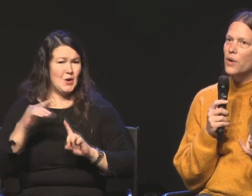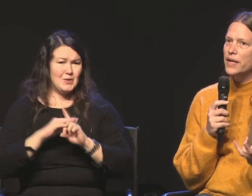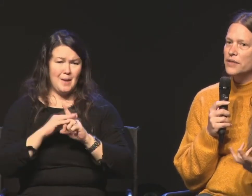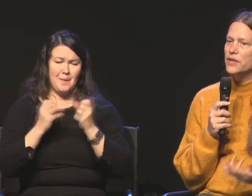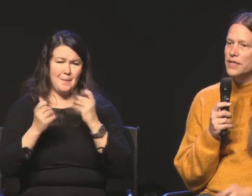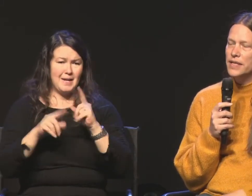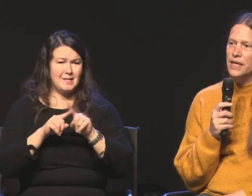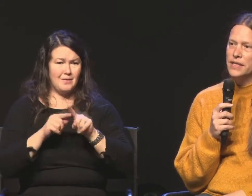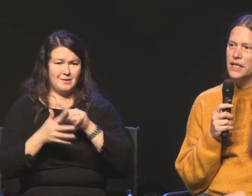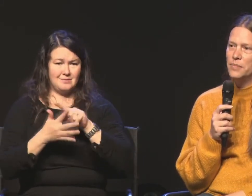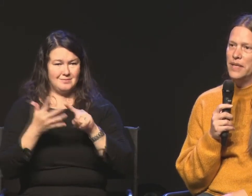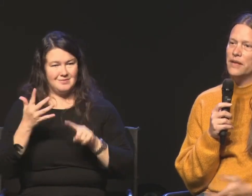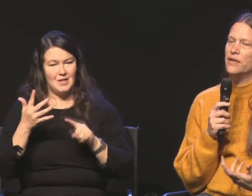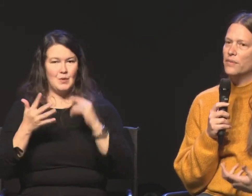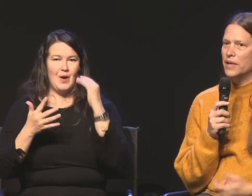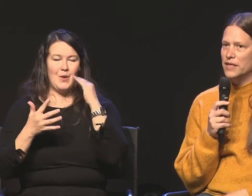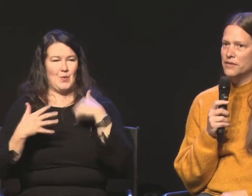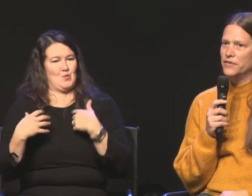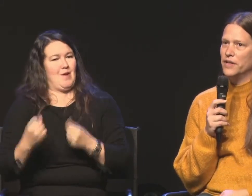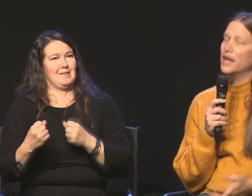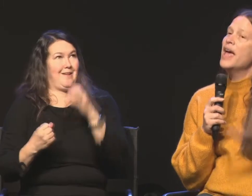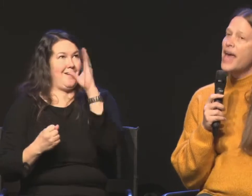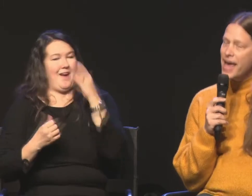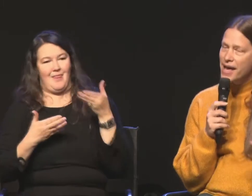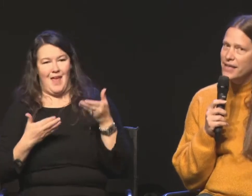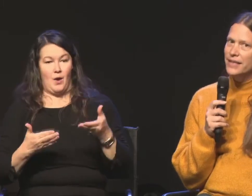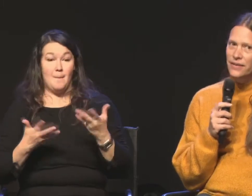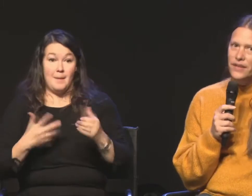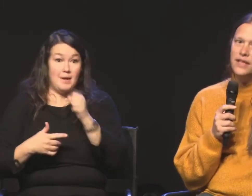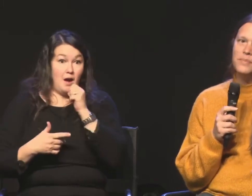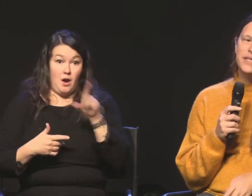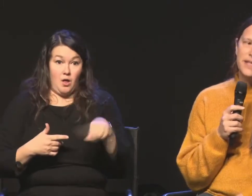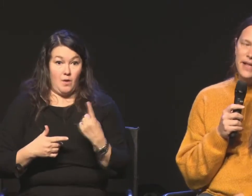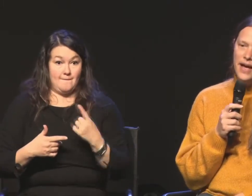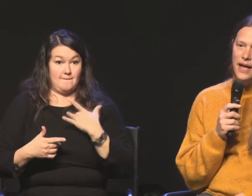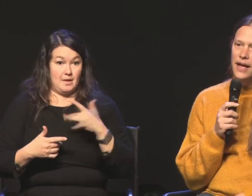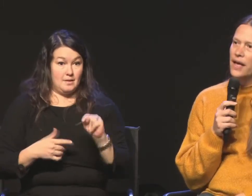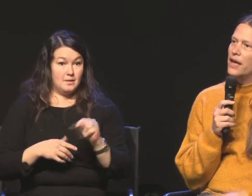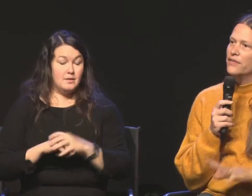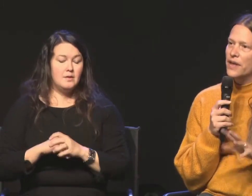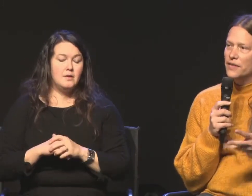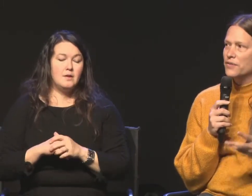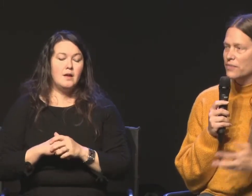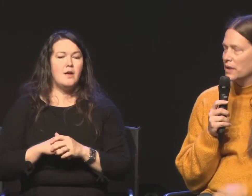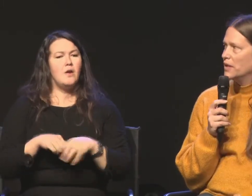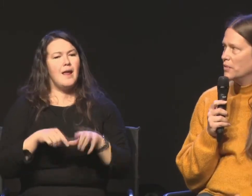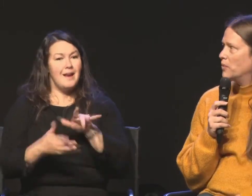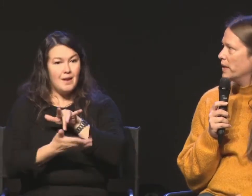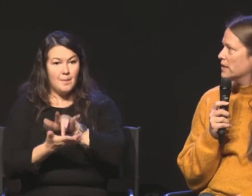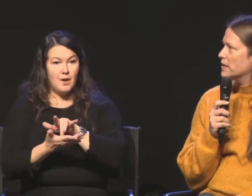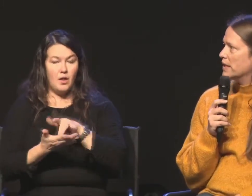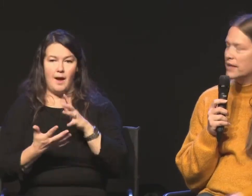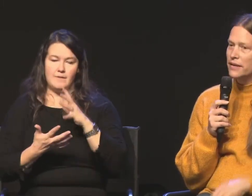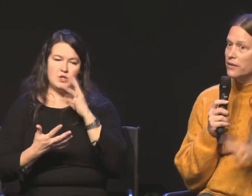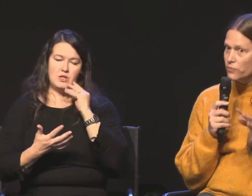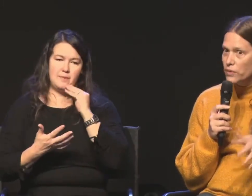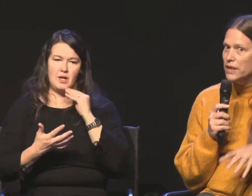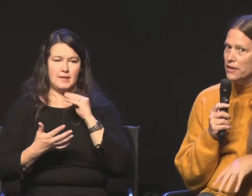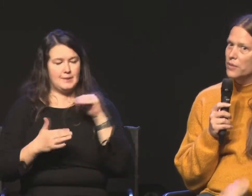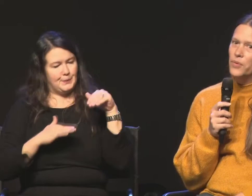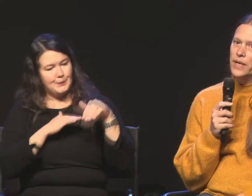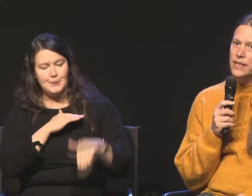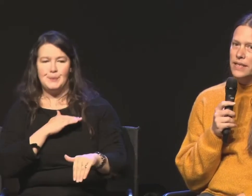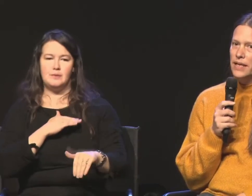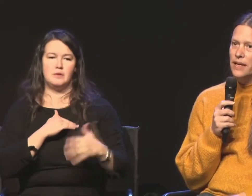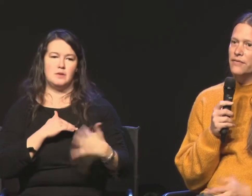know I can trust that God's going to be there even when I don't feel it. And even in the midst of that, I've gone through really low points, like really